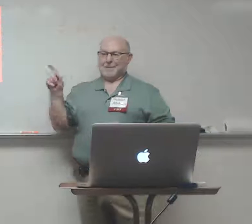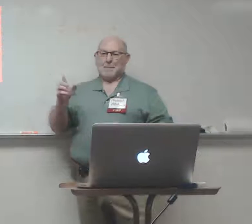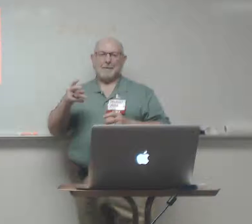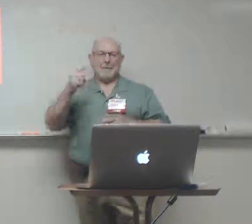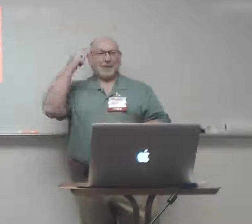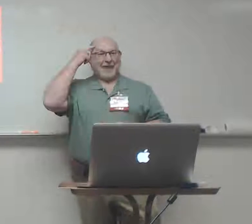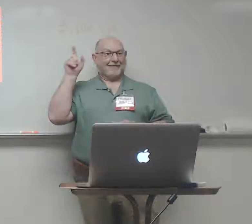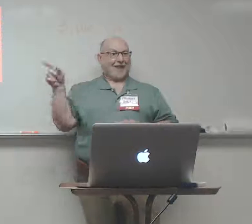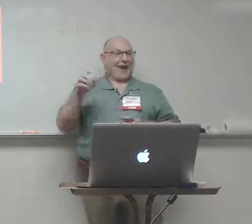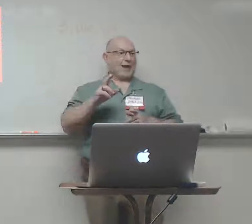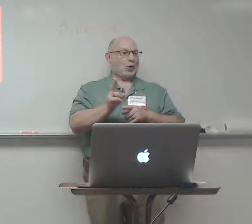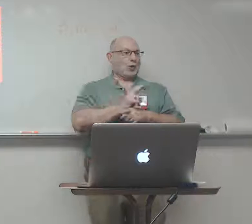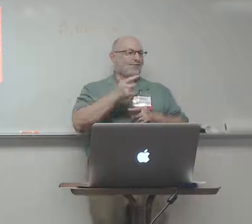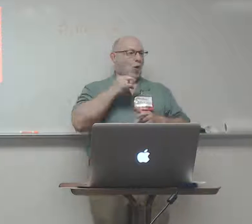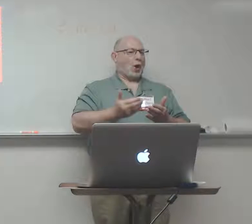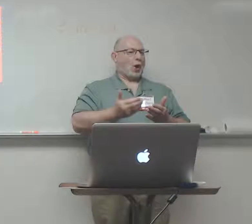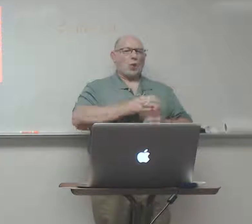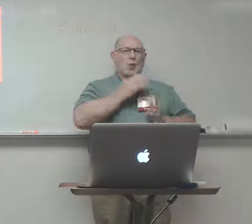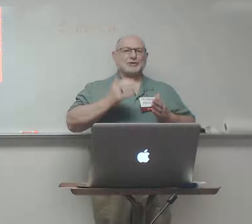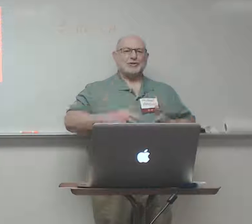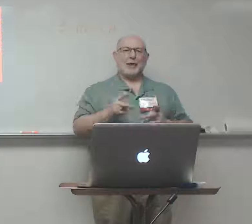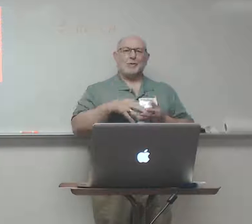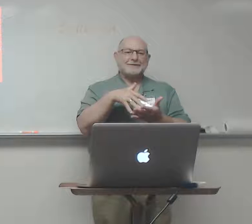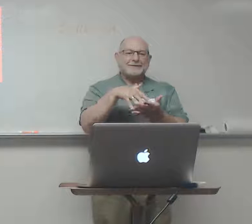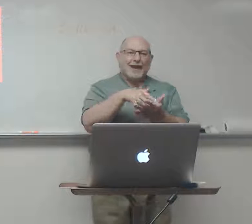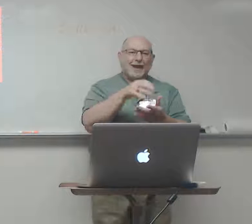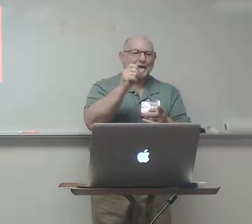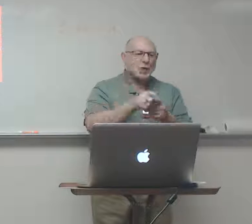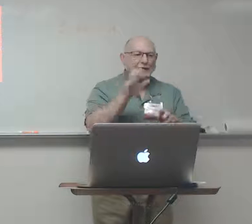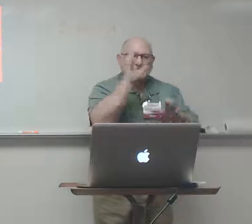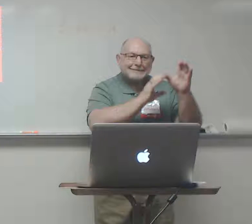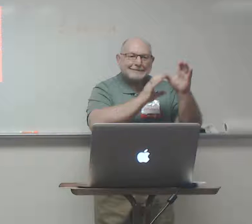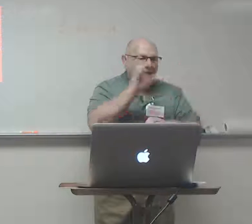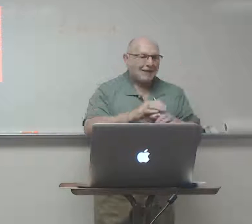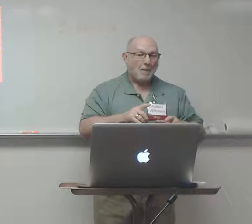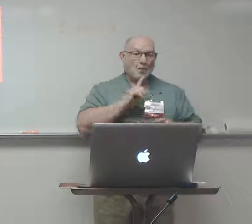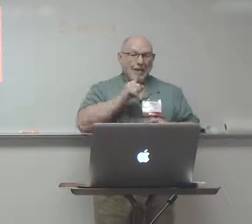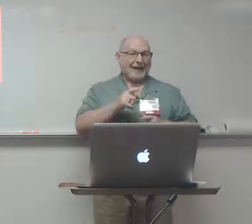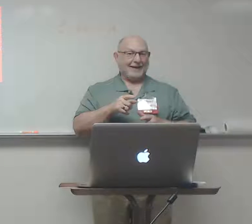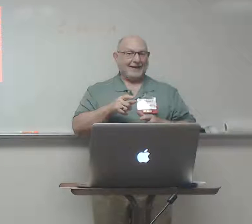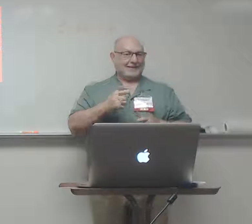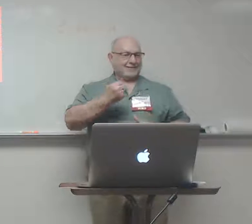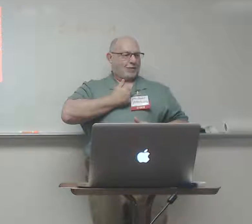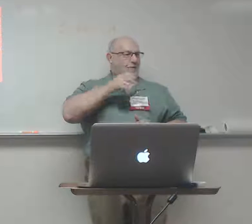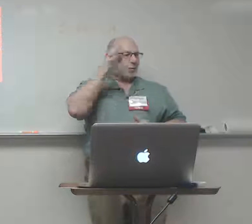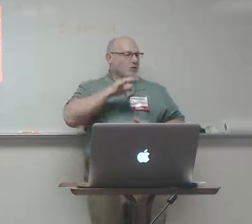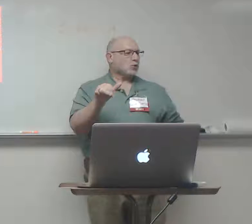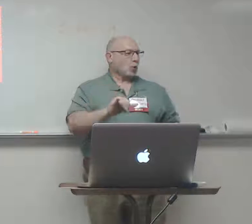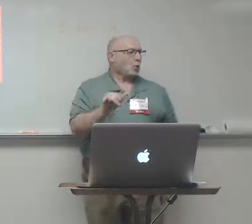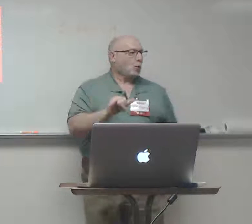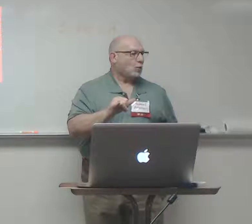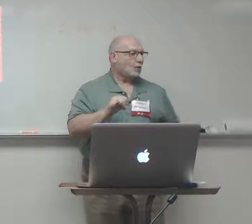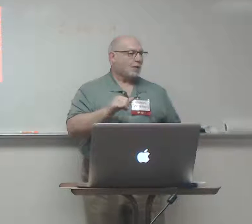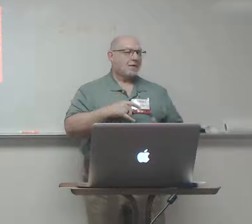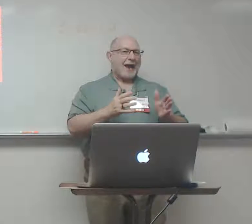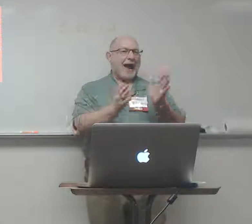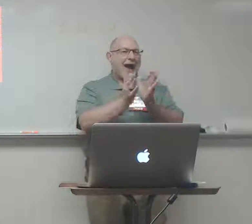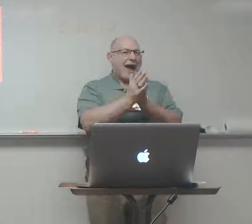Many people think it's used for a new Christian people to study about. Many times people will try to get that for a new Christian. You know, really, I'm